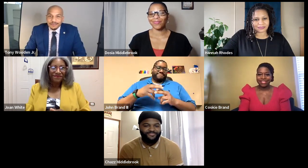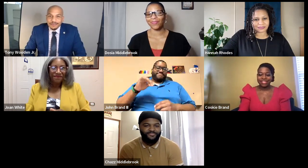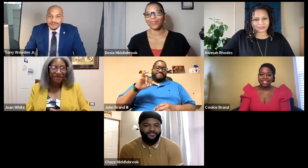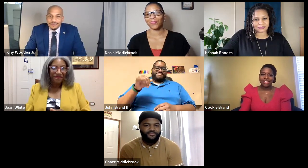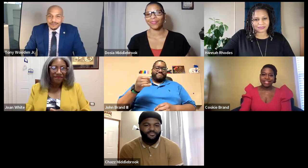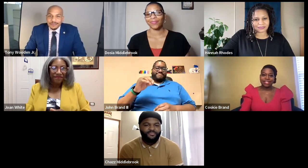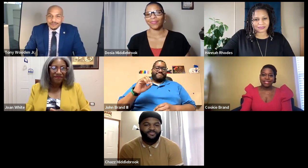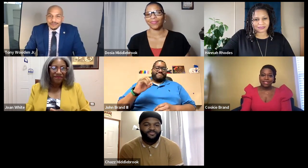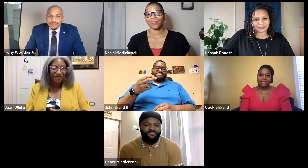Hey, everyone.